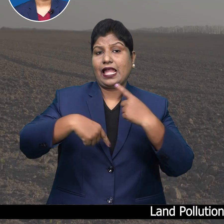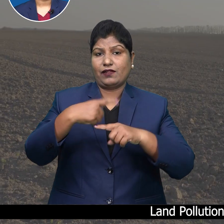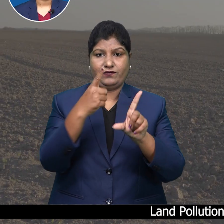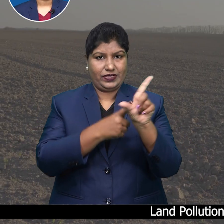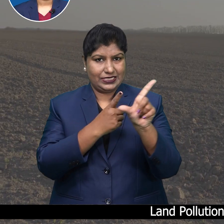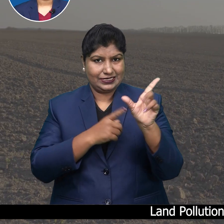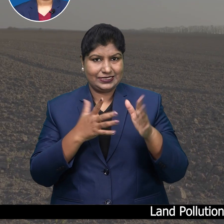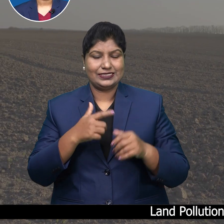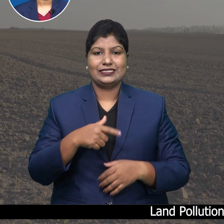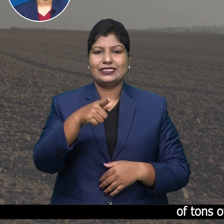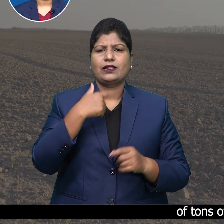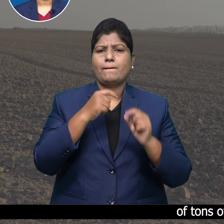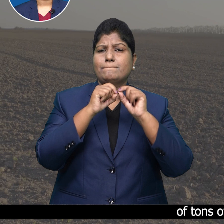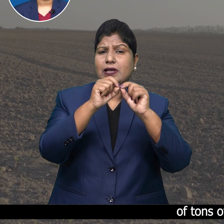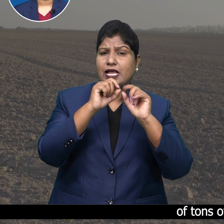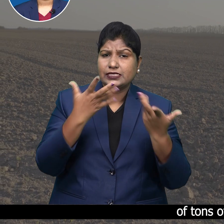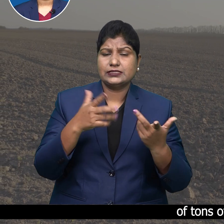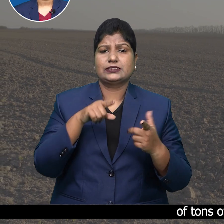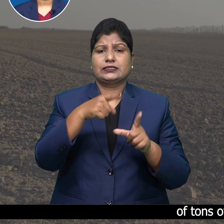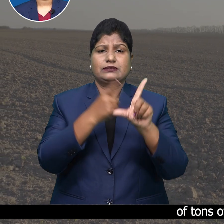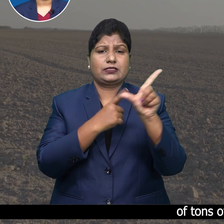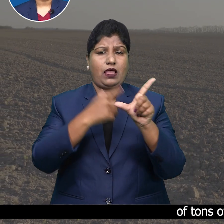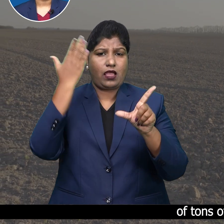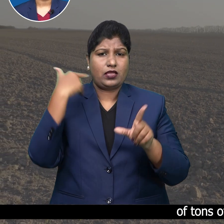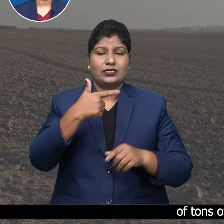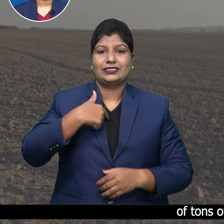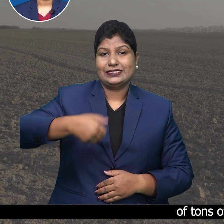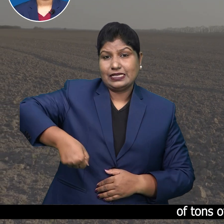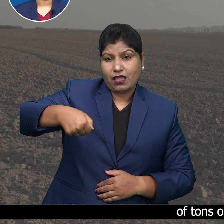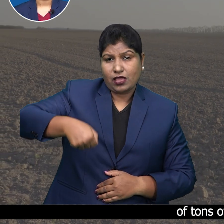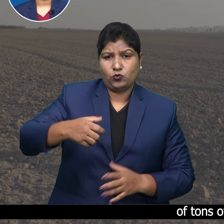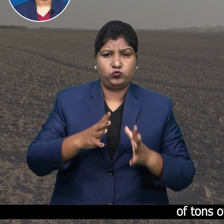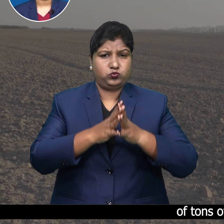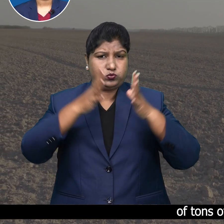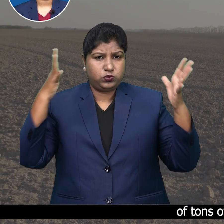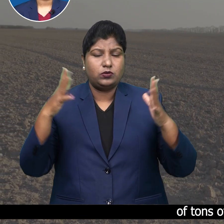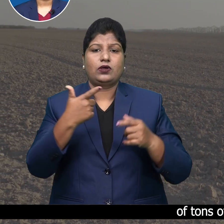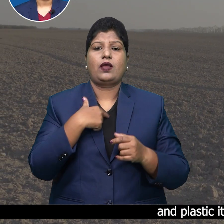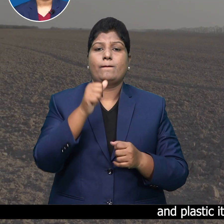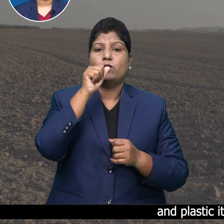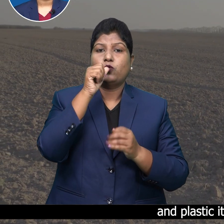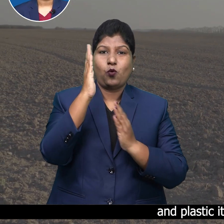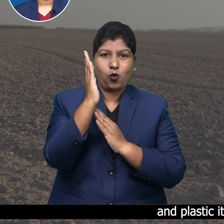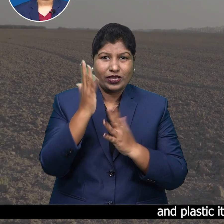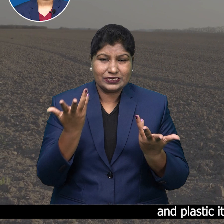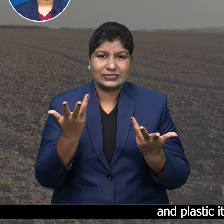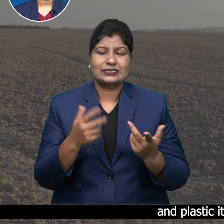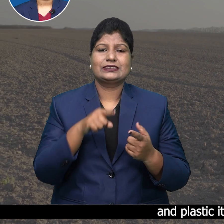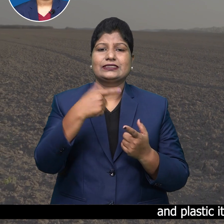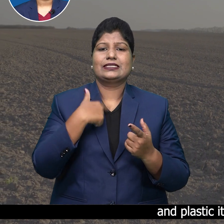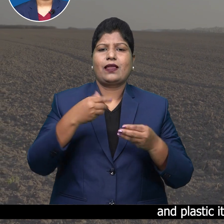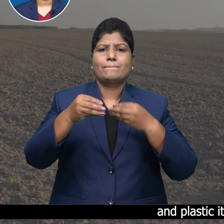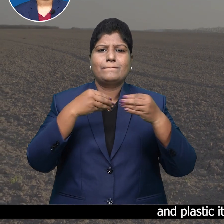Every year, billions of tons of cans, bottles and